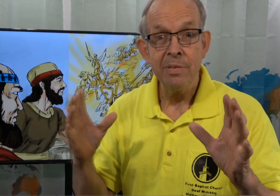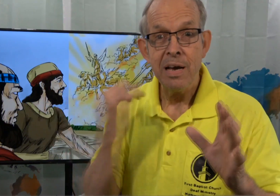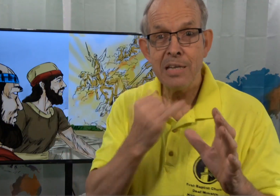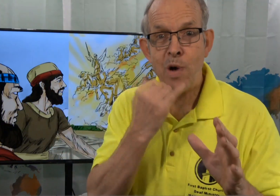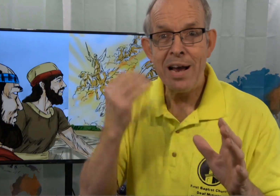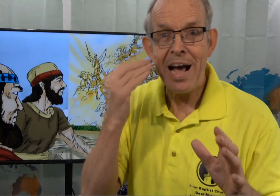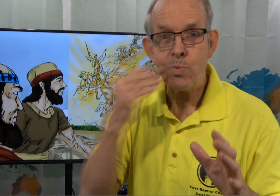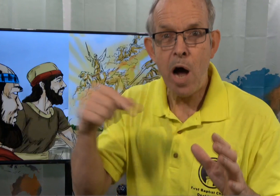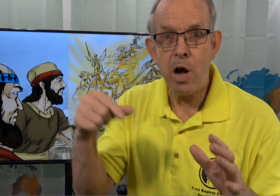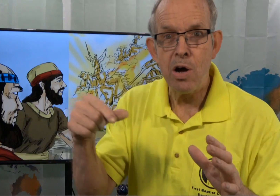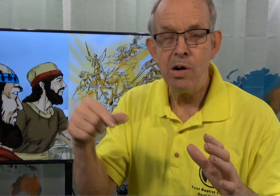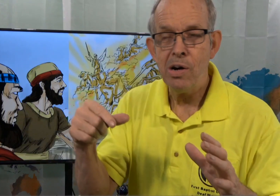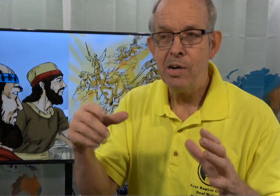This way,